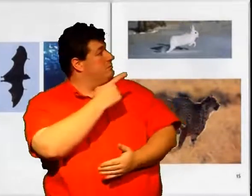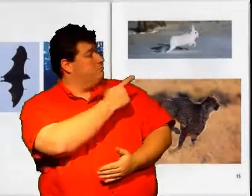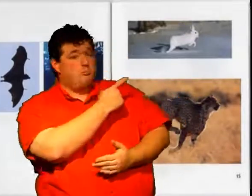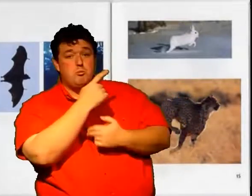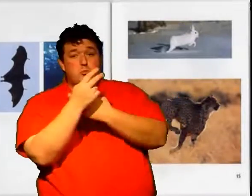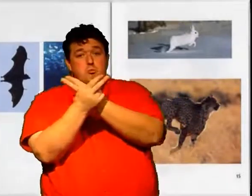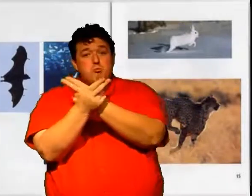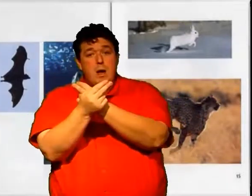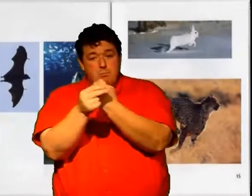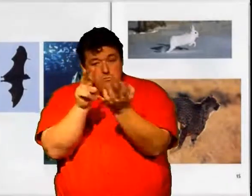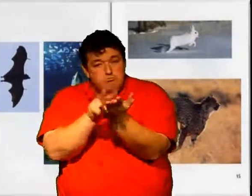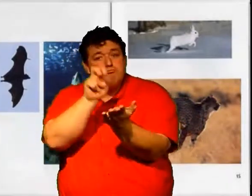The rabbit can hop.